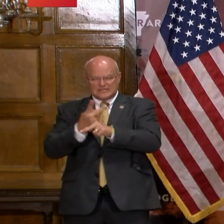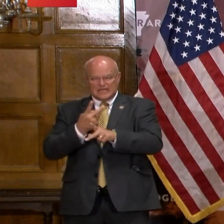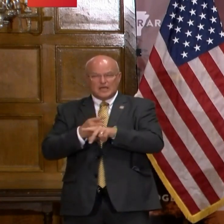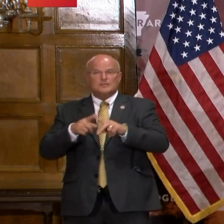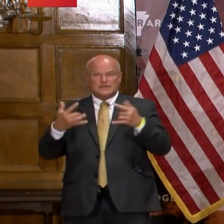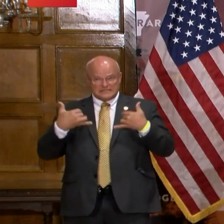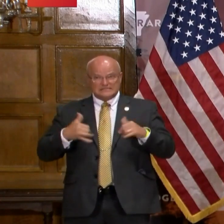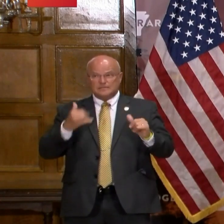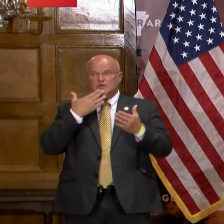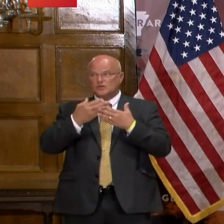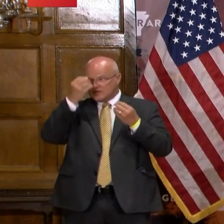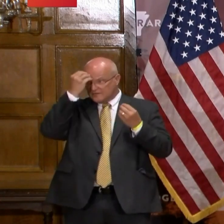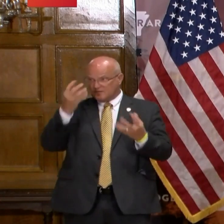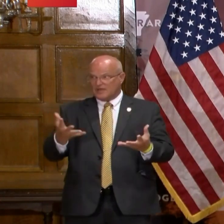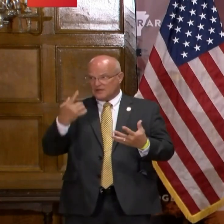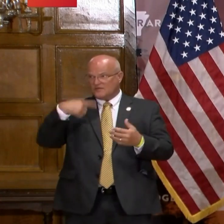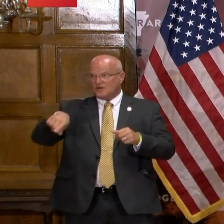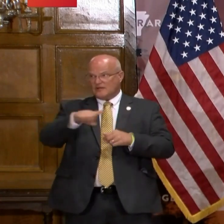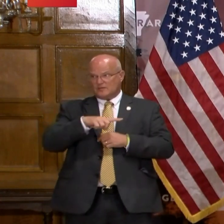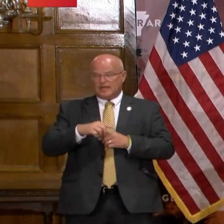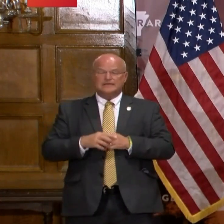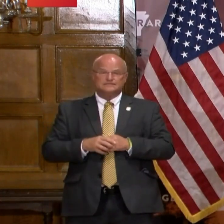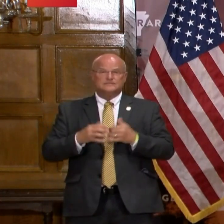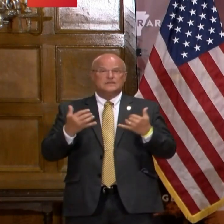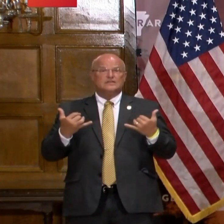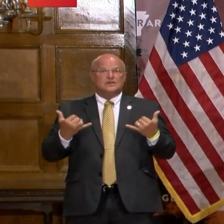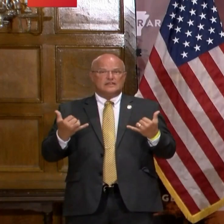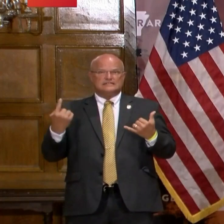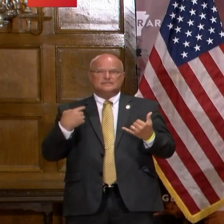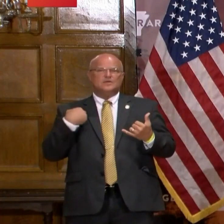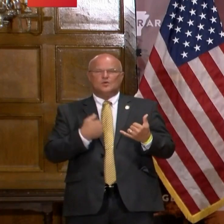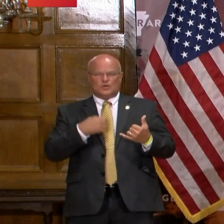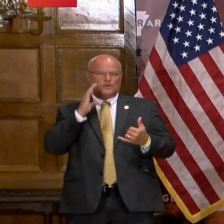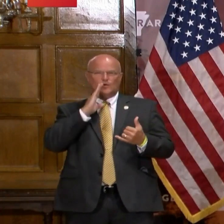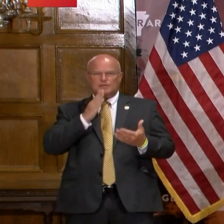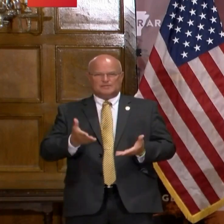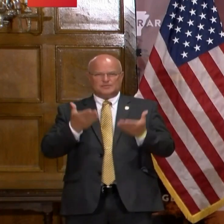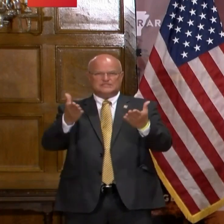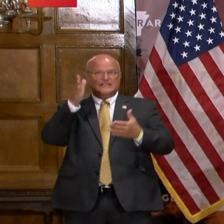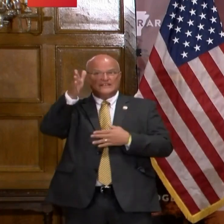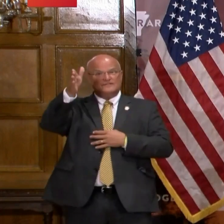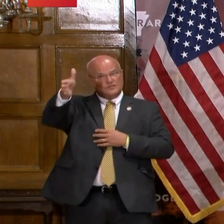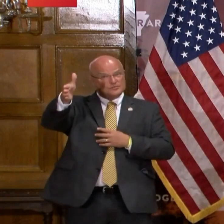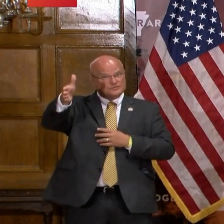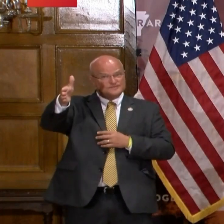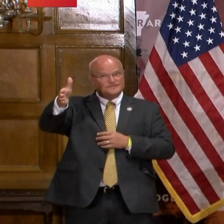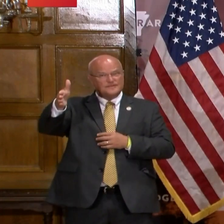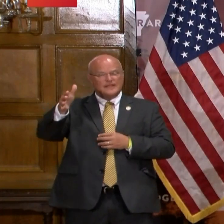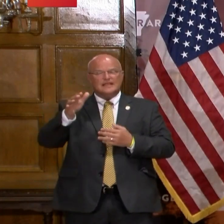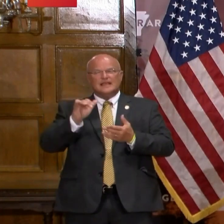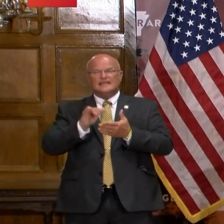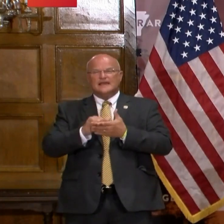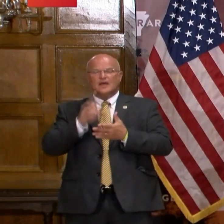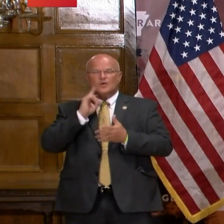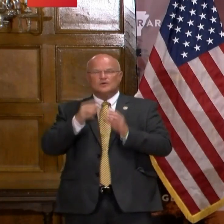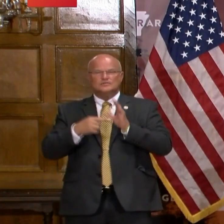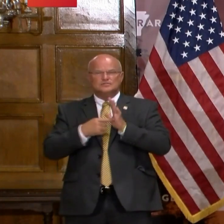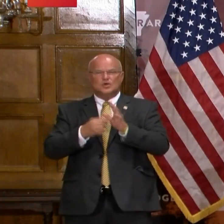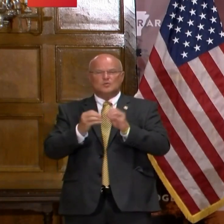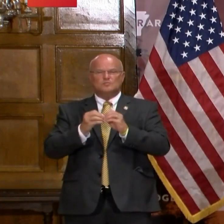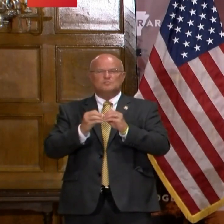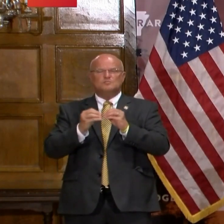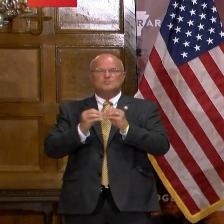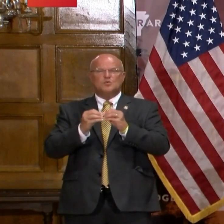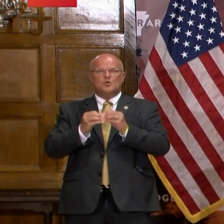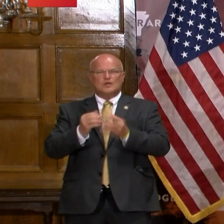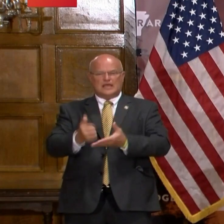calculated, but it'll still be good information for everyone. So that's something that we'll be presenting in the future that will shed more light